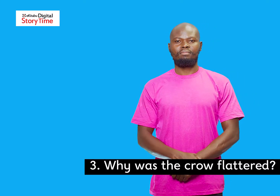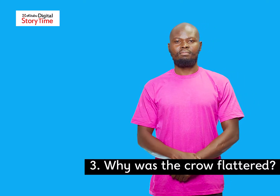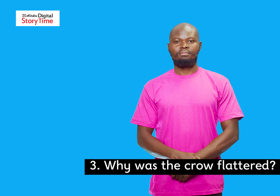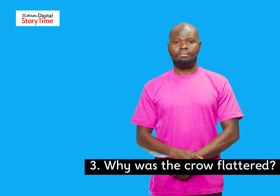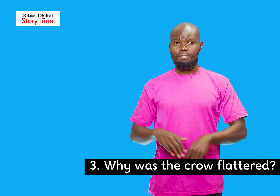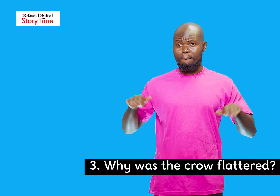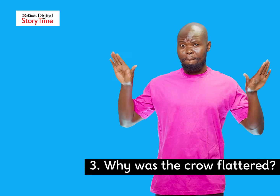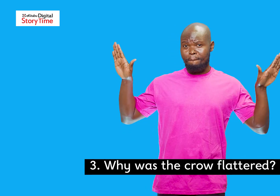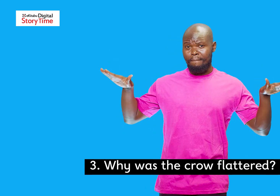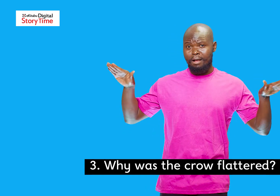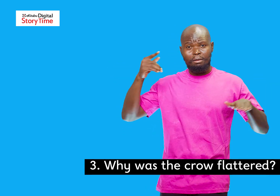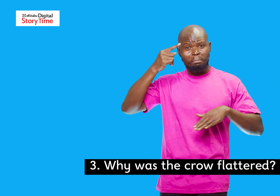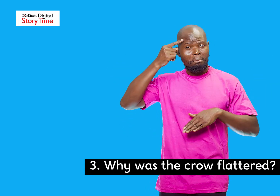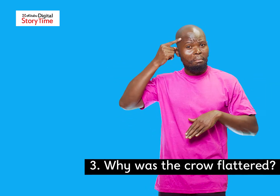Why was the crow flattered?